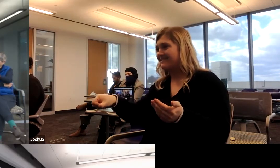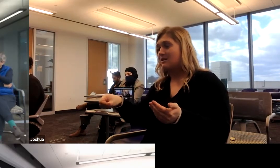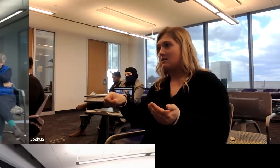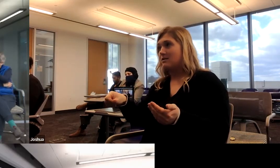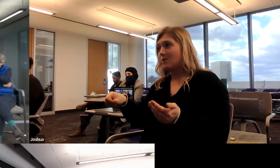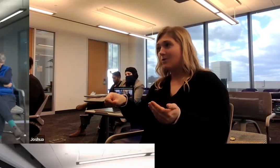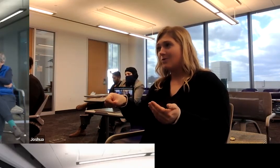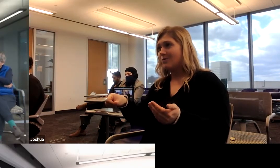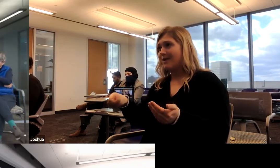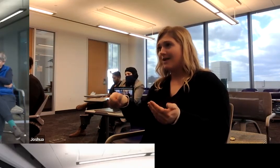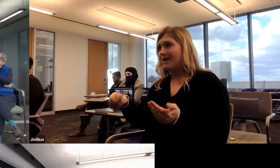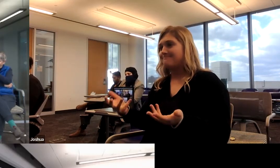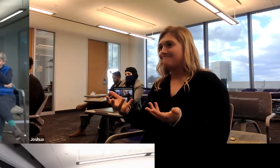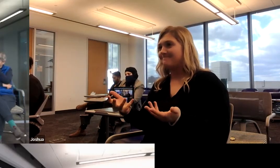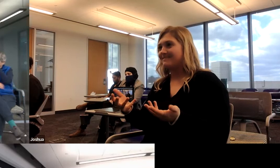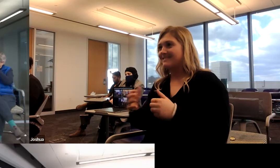is,